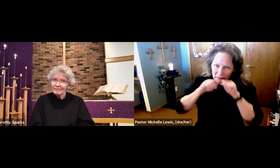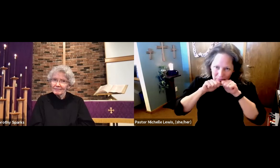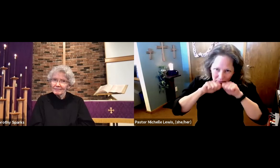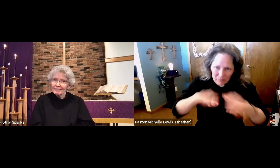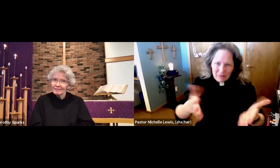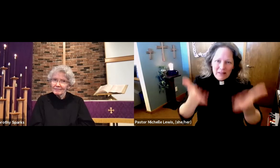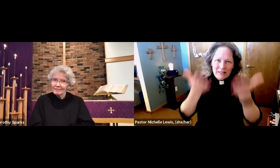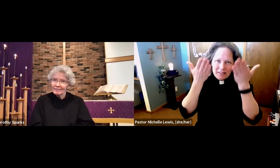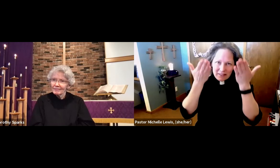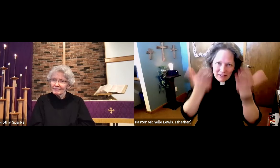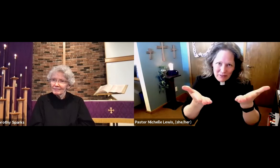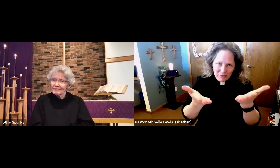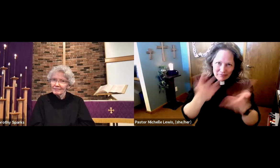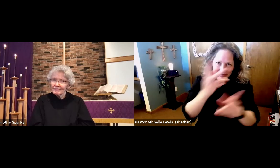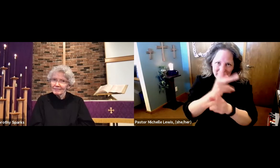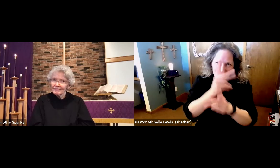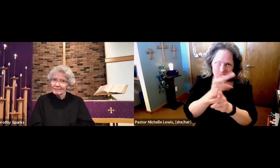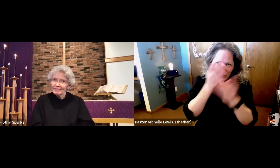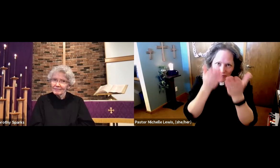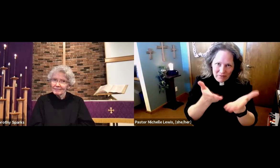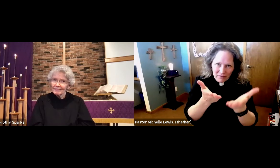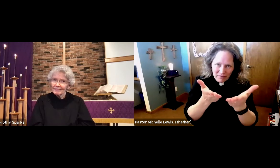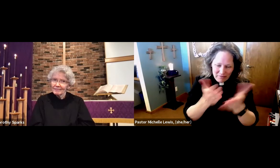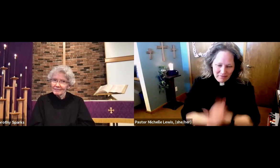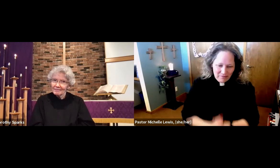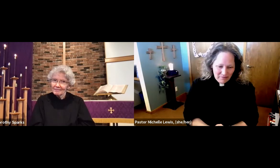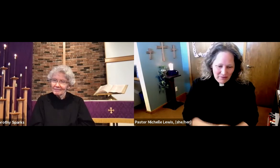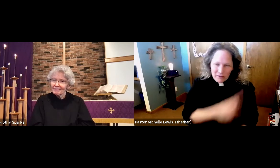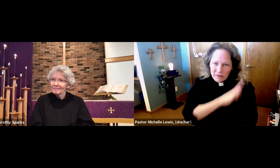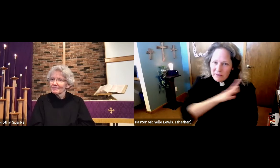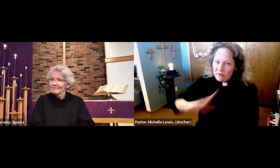The Lord bless you and keep you.